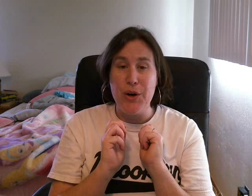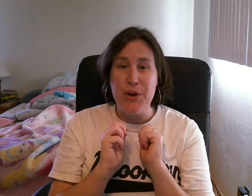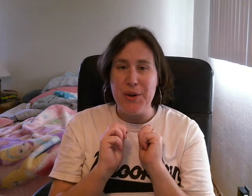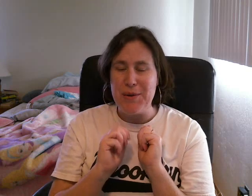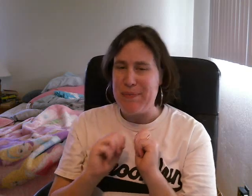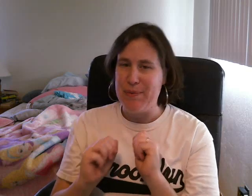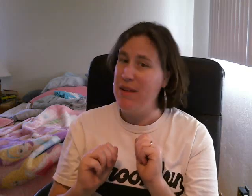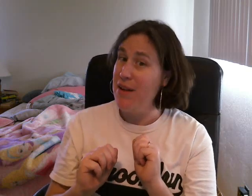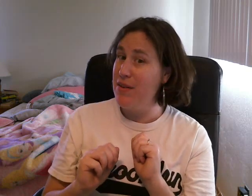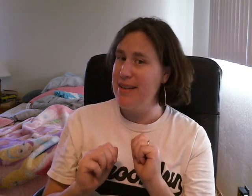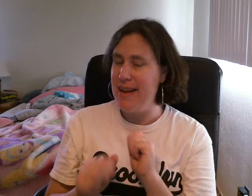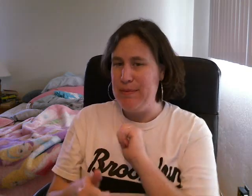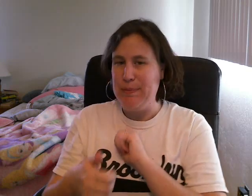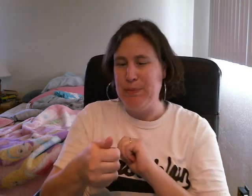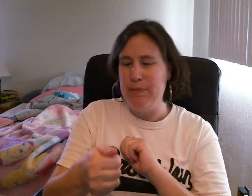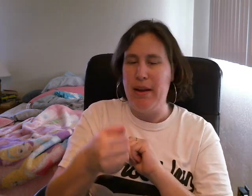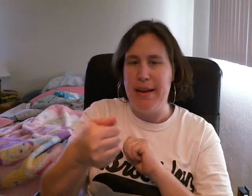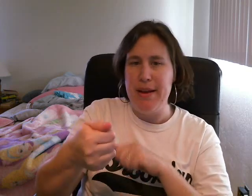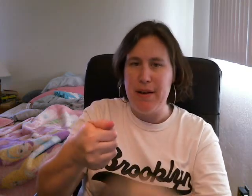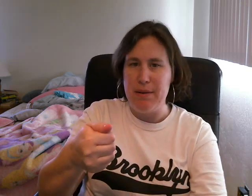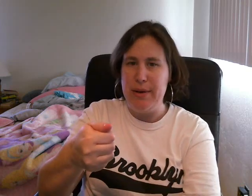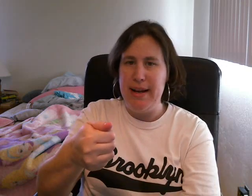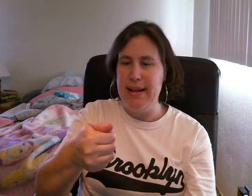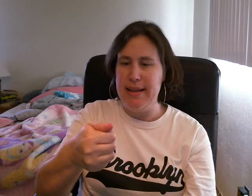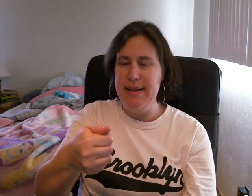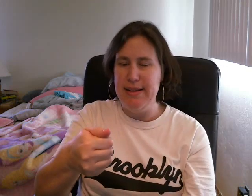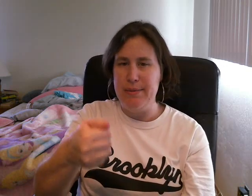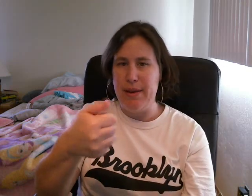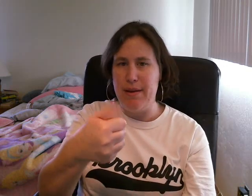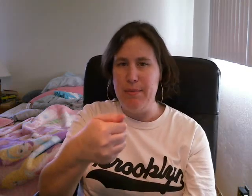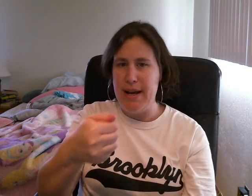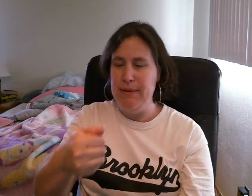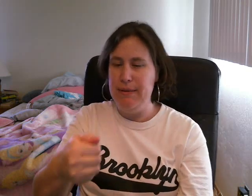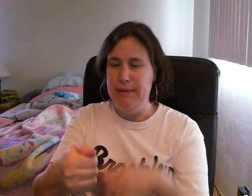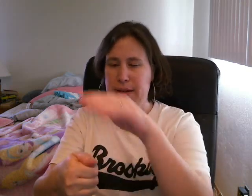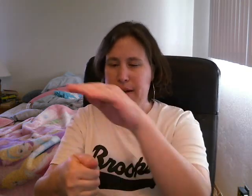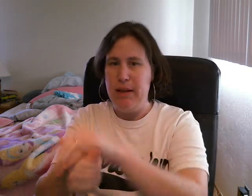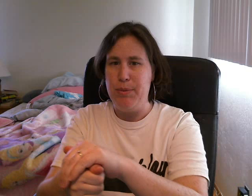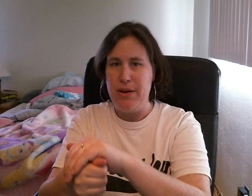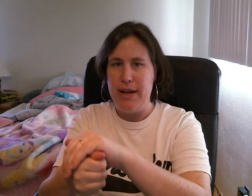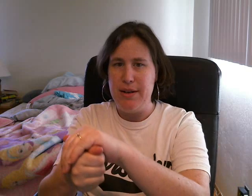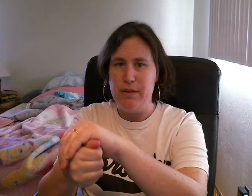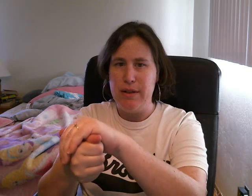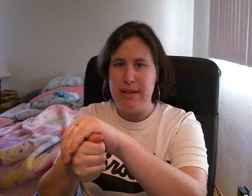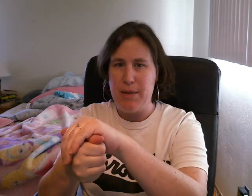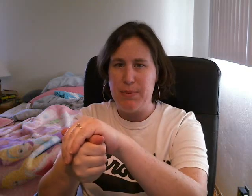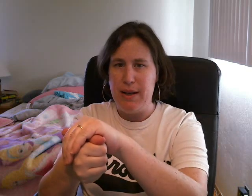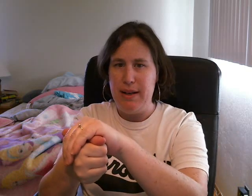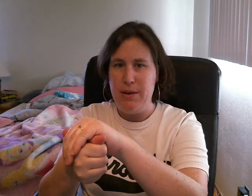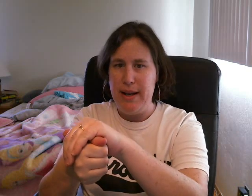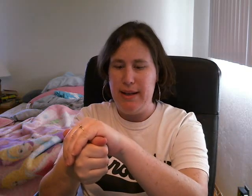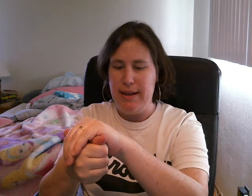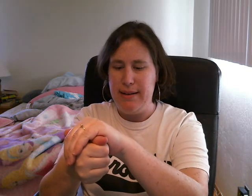Turtle. My favorite sign. Okay? You've got one hand like this, with the thumb down, and put your hand over the top. And then you wiggle it.